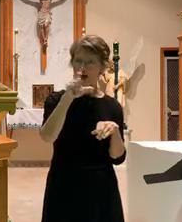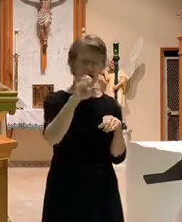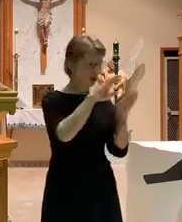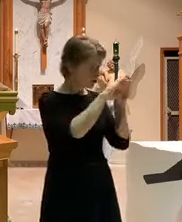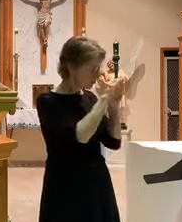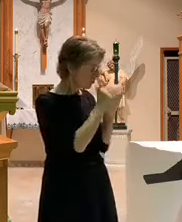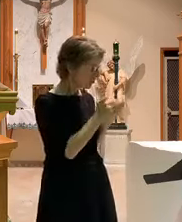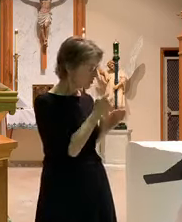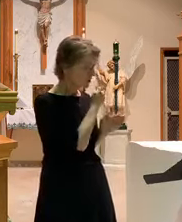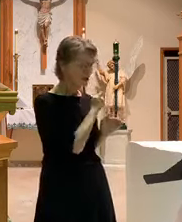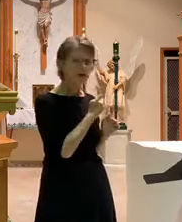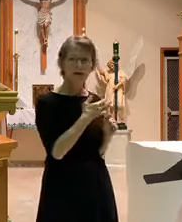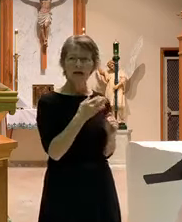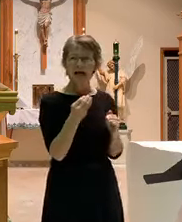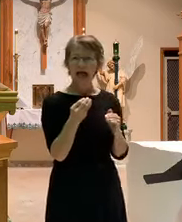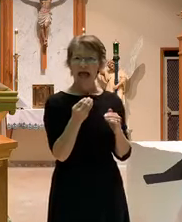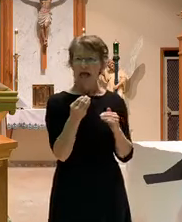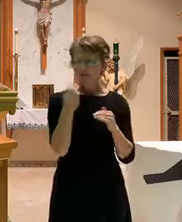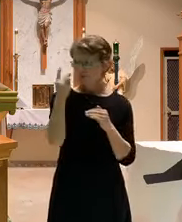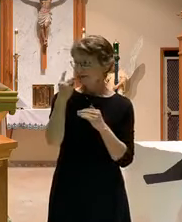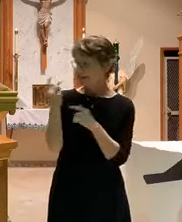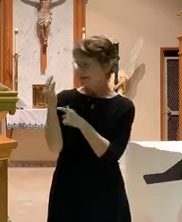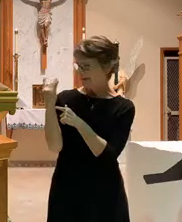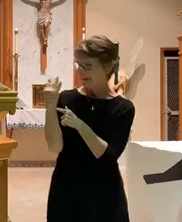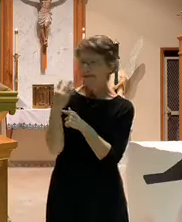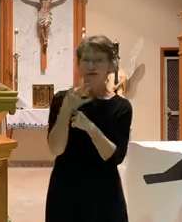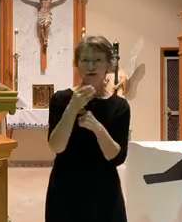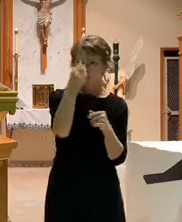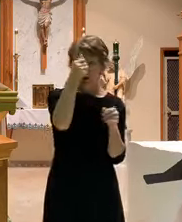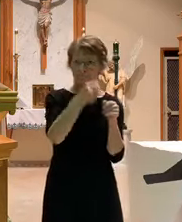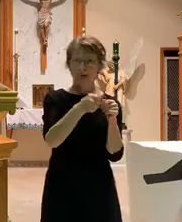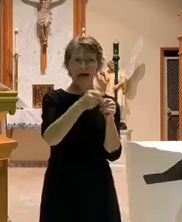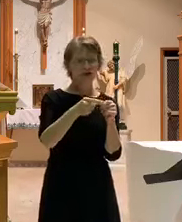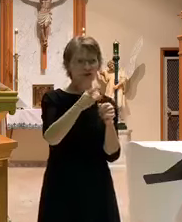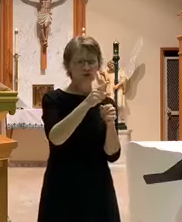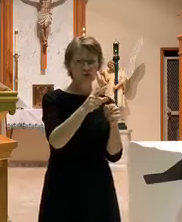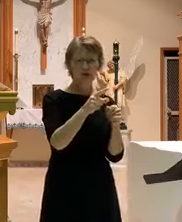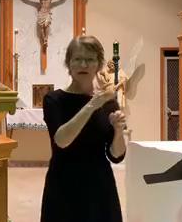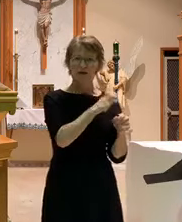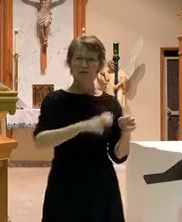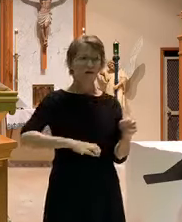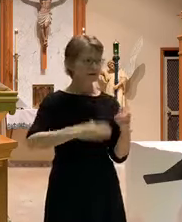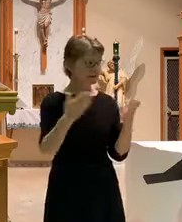whose living flame reminds us of Christ's living presence in the sacrament.